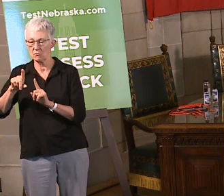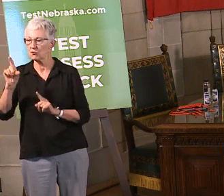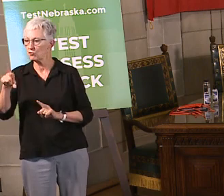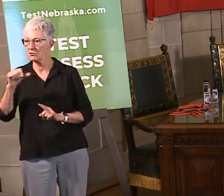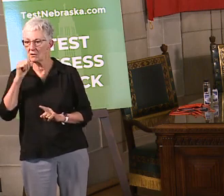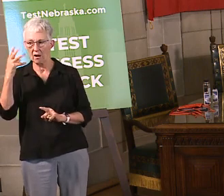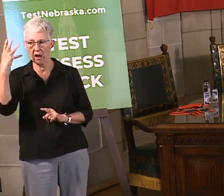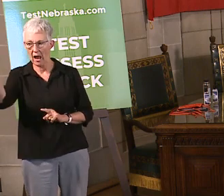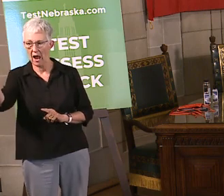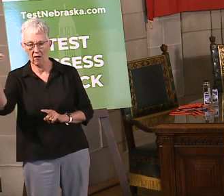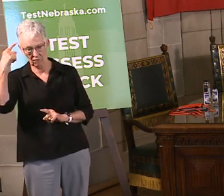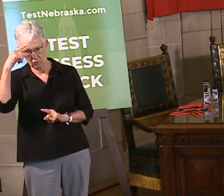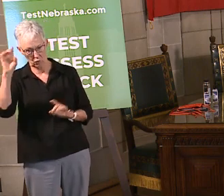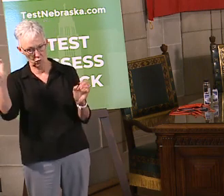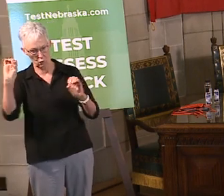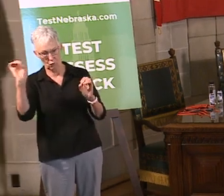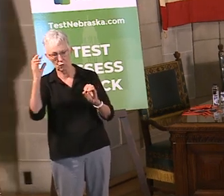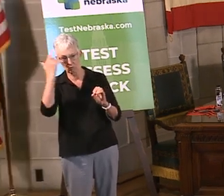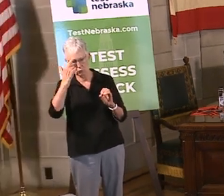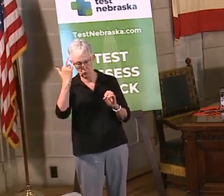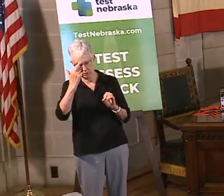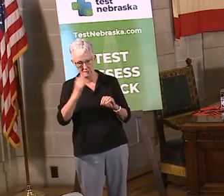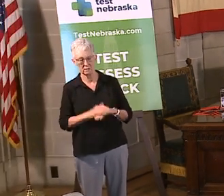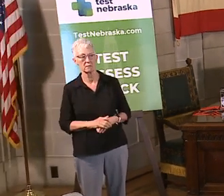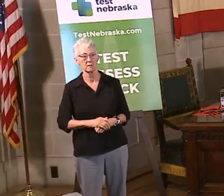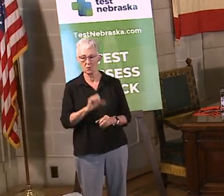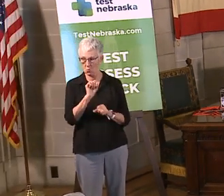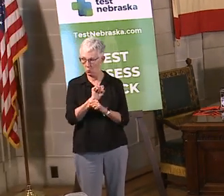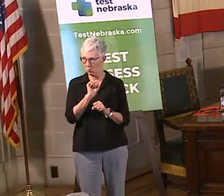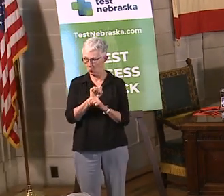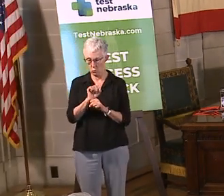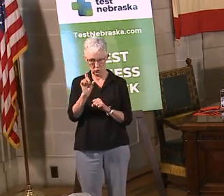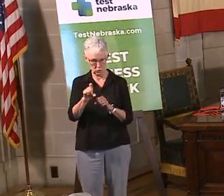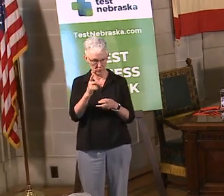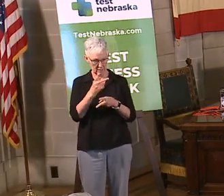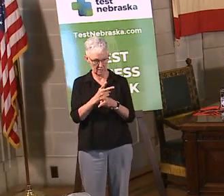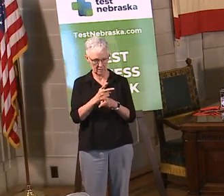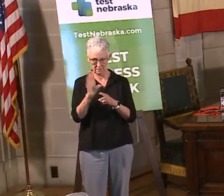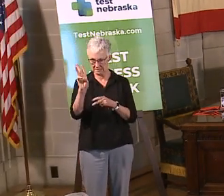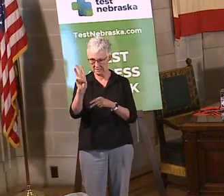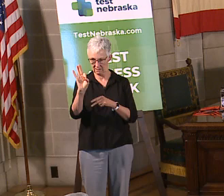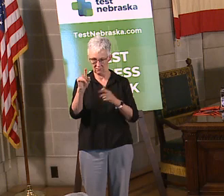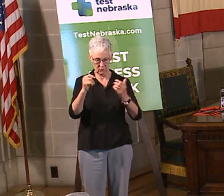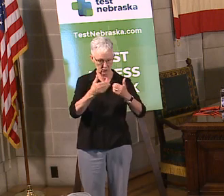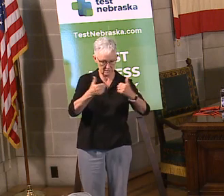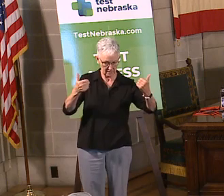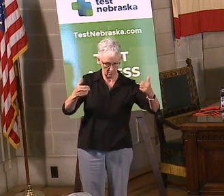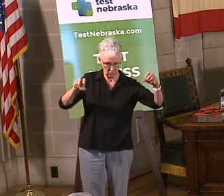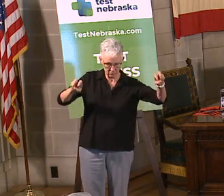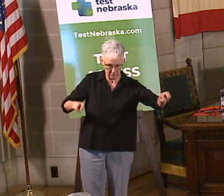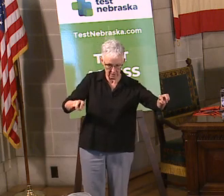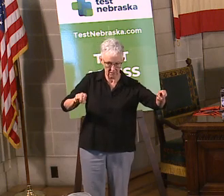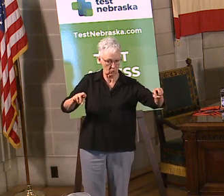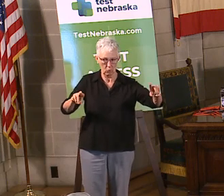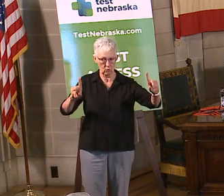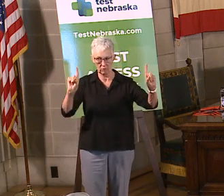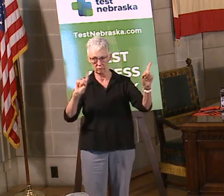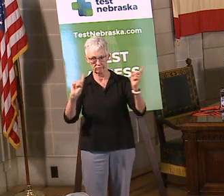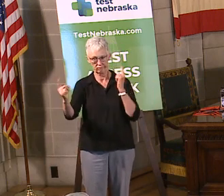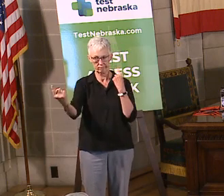rule, work in a socially distanced way. Keep 6 feet of distance between yourself and other people at work, or work from home if you can. That's a good